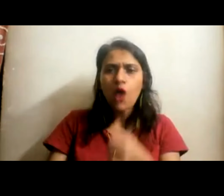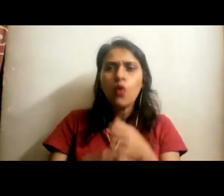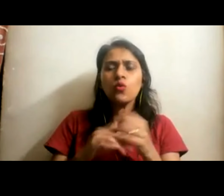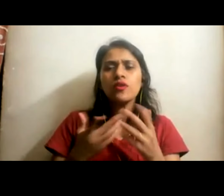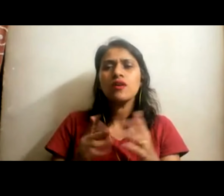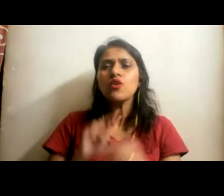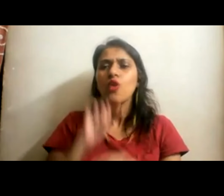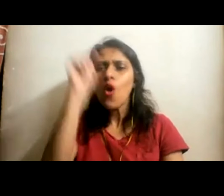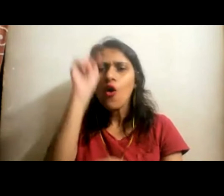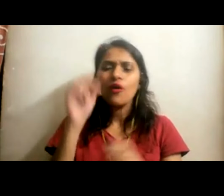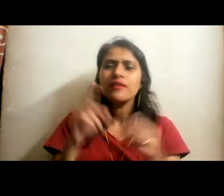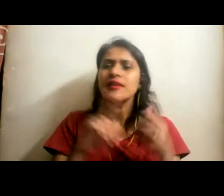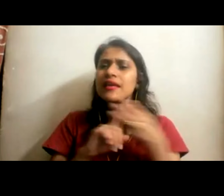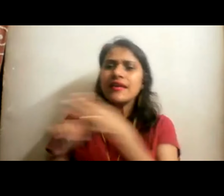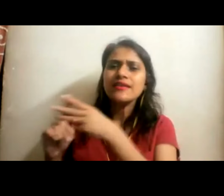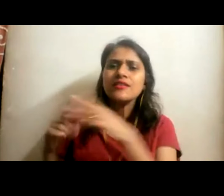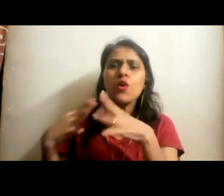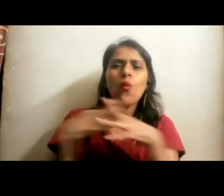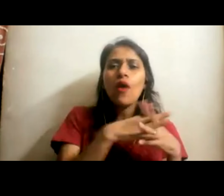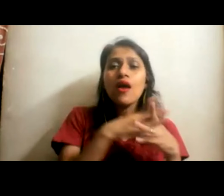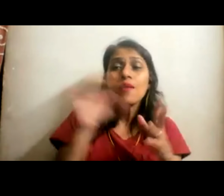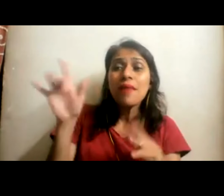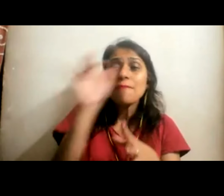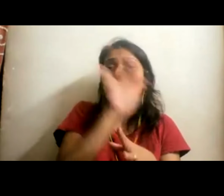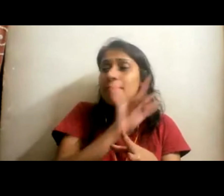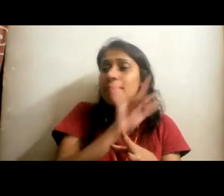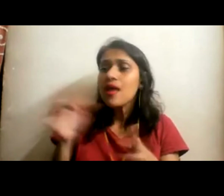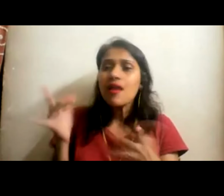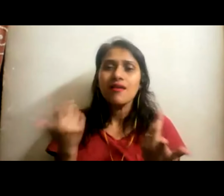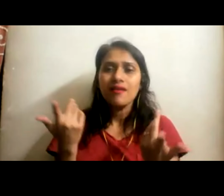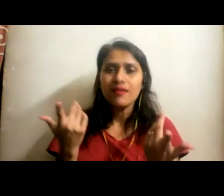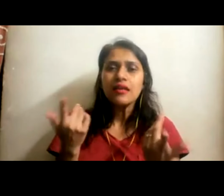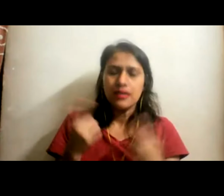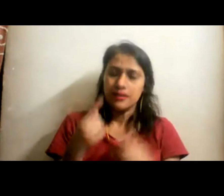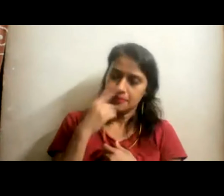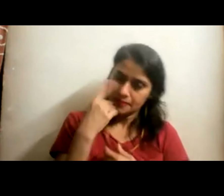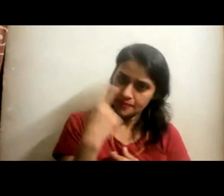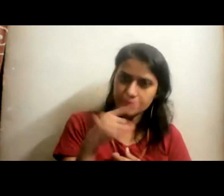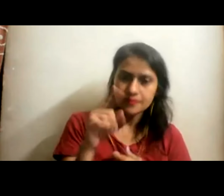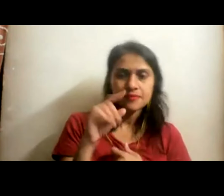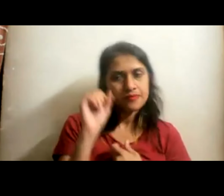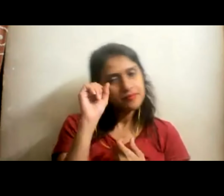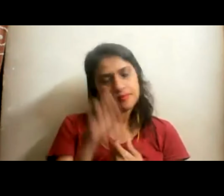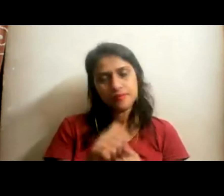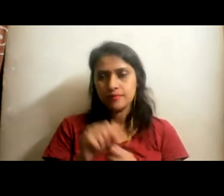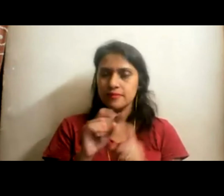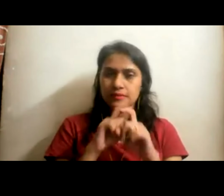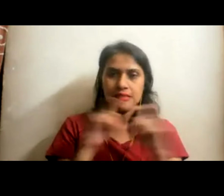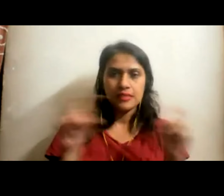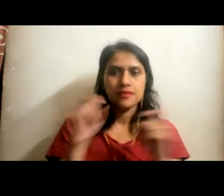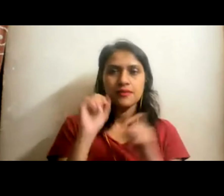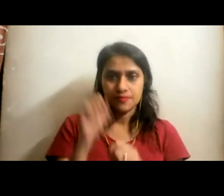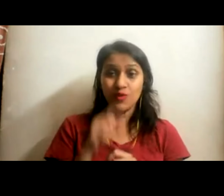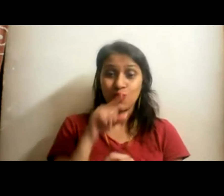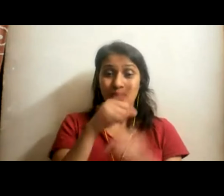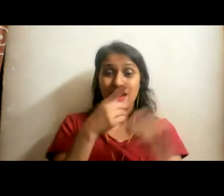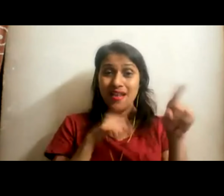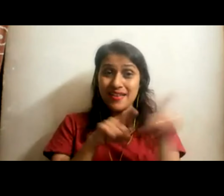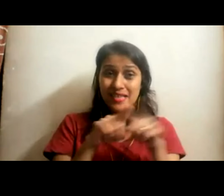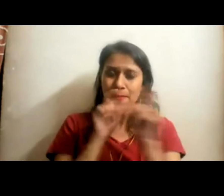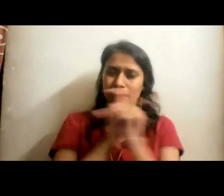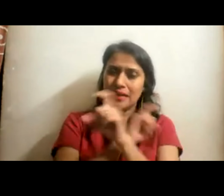be a cross-sectional study, ma'am, if I'm not wrong? Yeah, that's totally fine. And this actually, your example makes it very